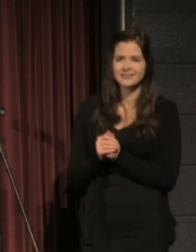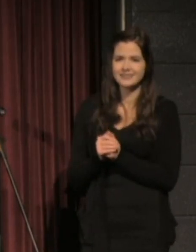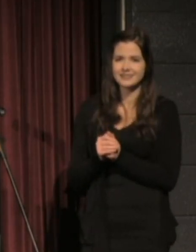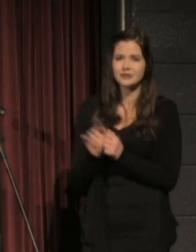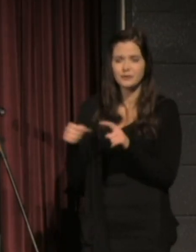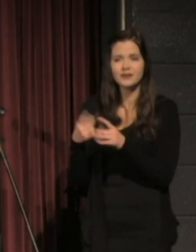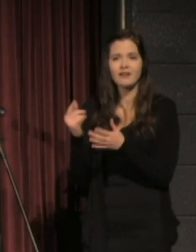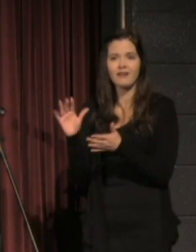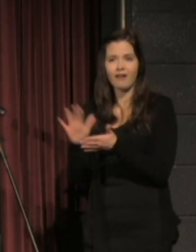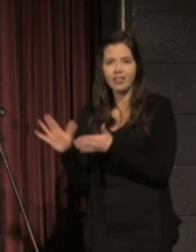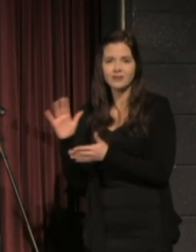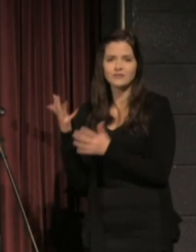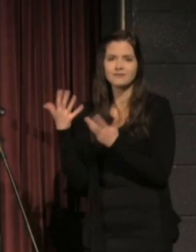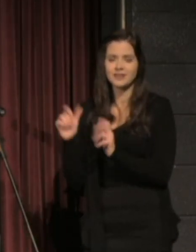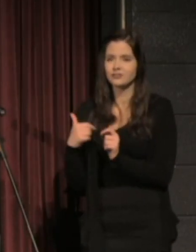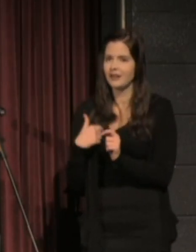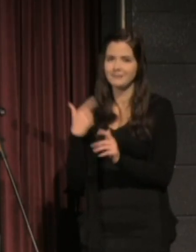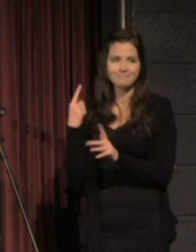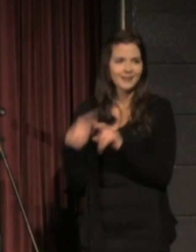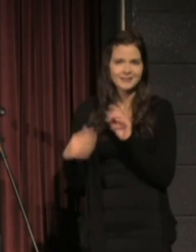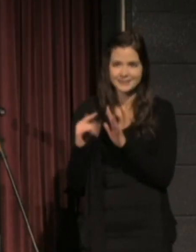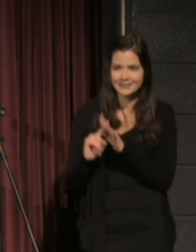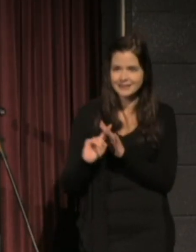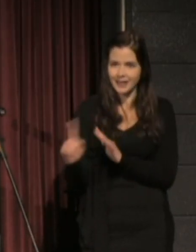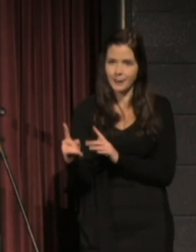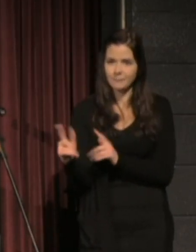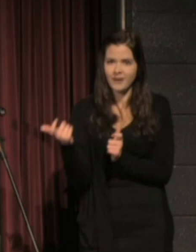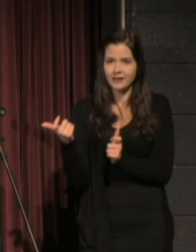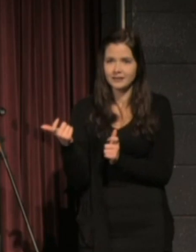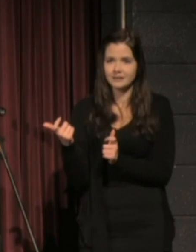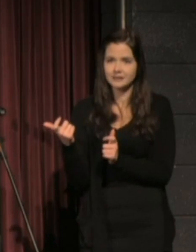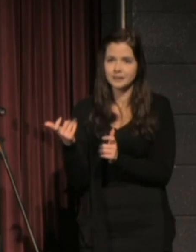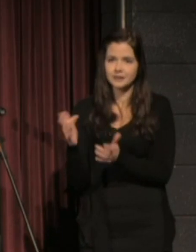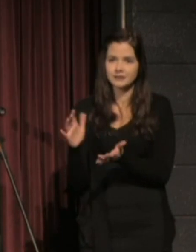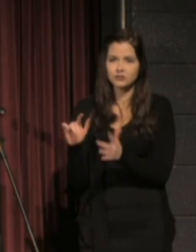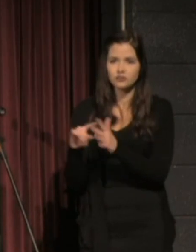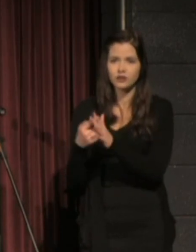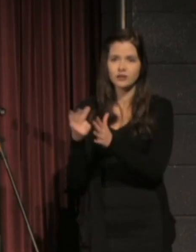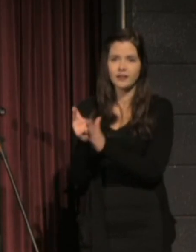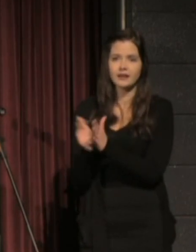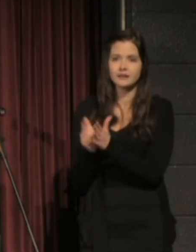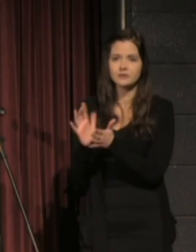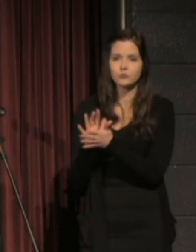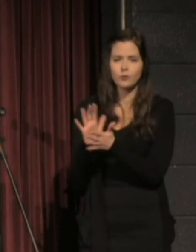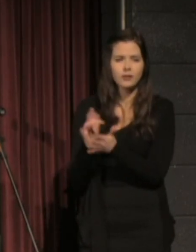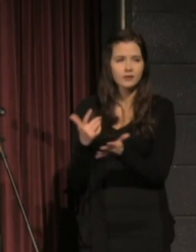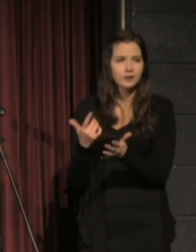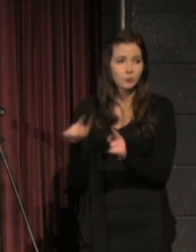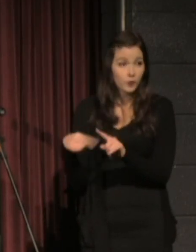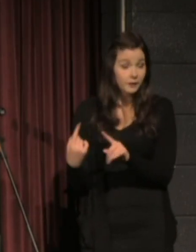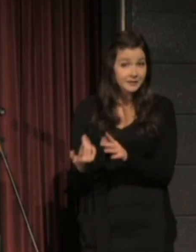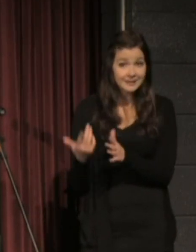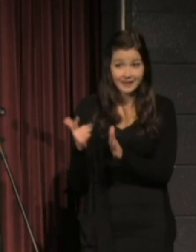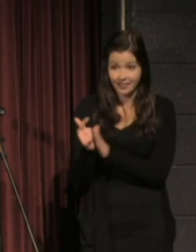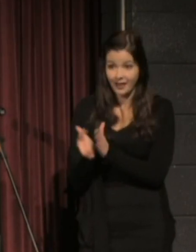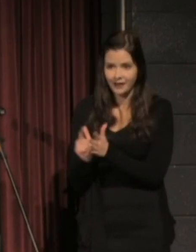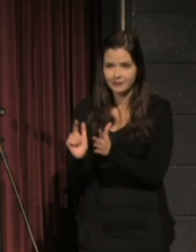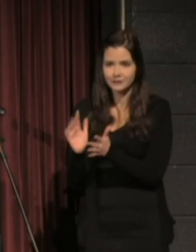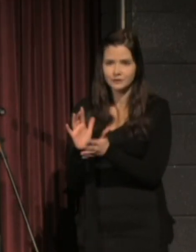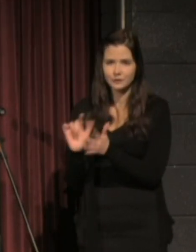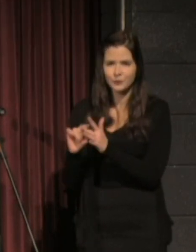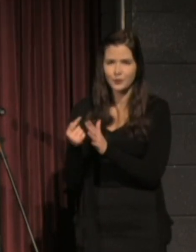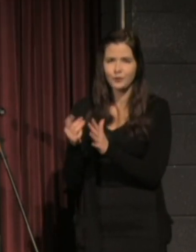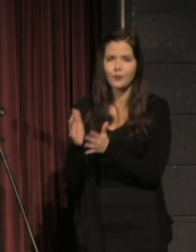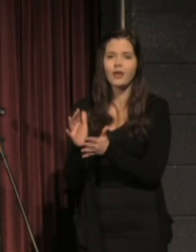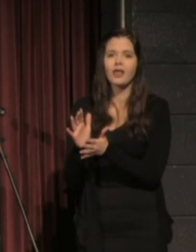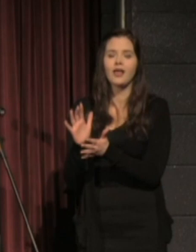end of college, I couldn't be out of there fast enough to start law school. And while in law school, I thought I couldn't have been more ready to be an attorney and